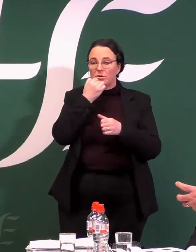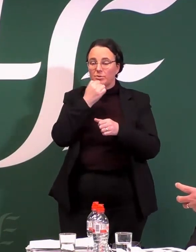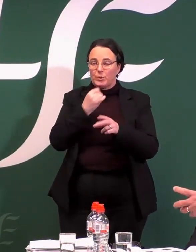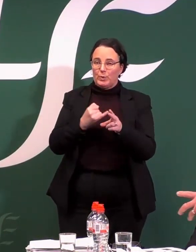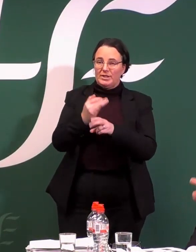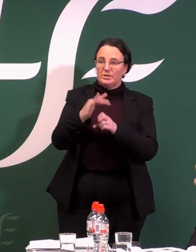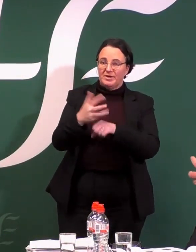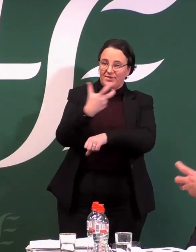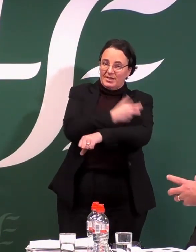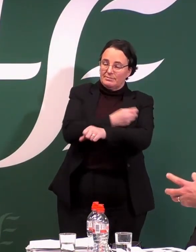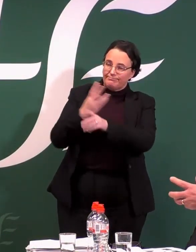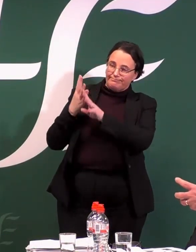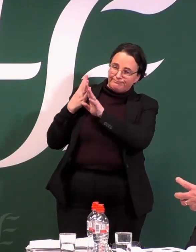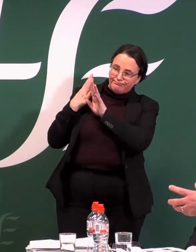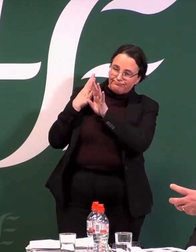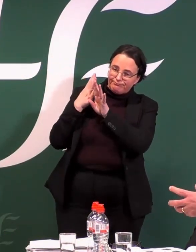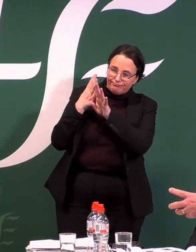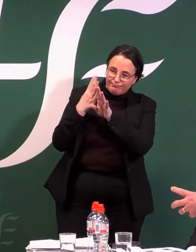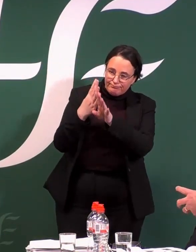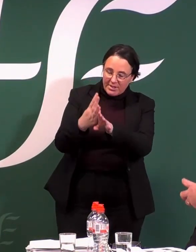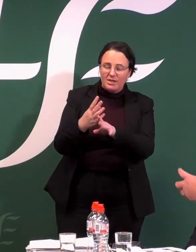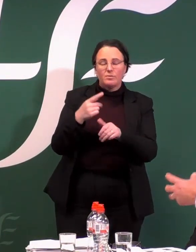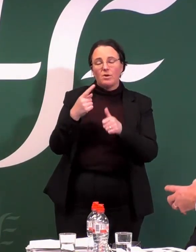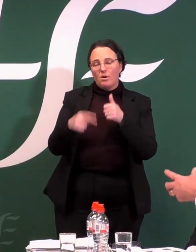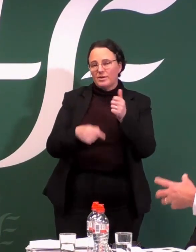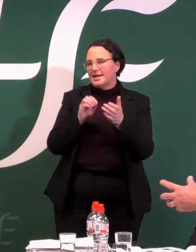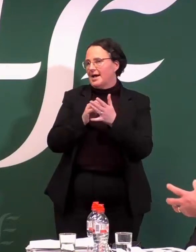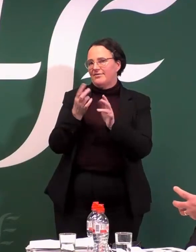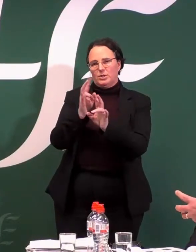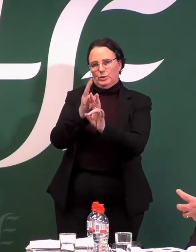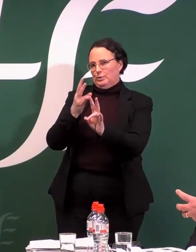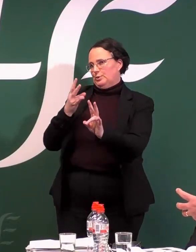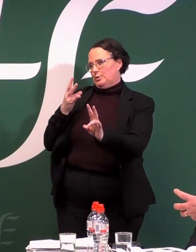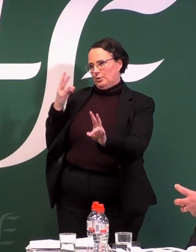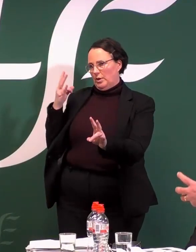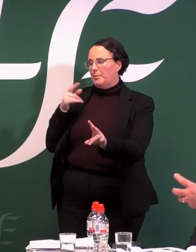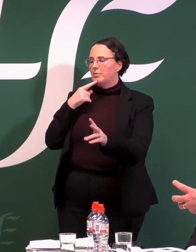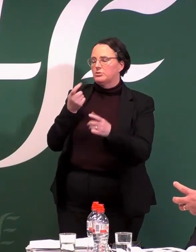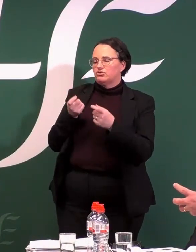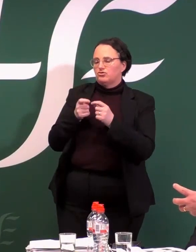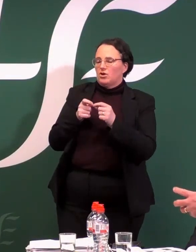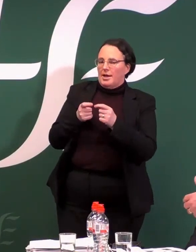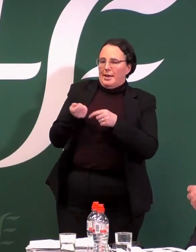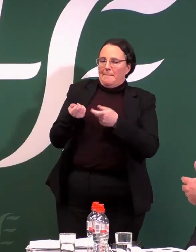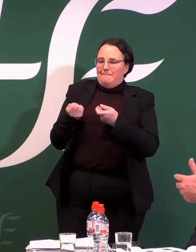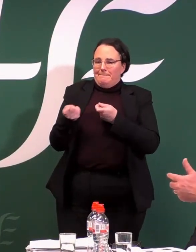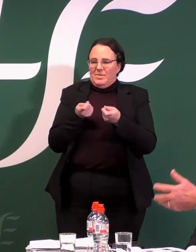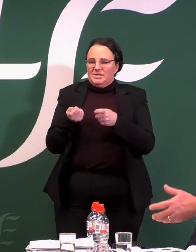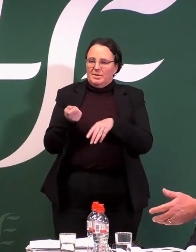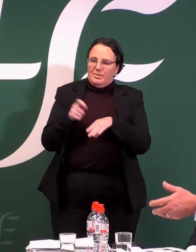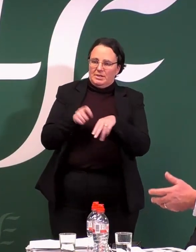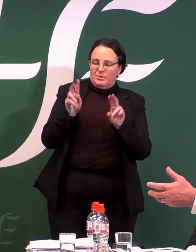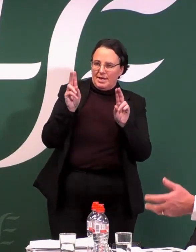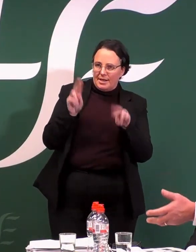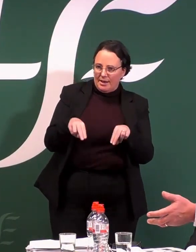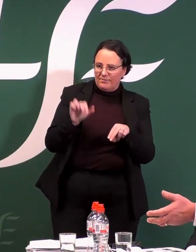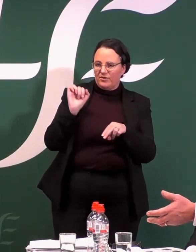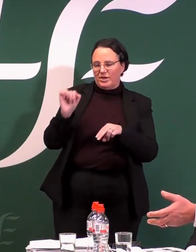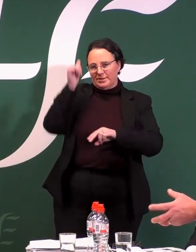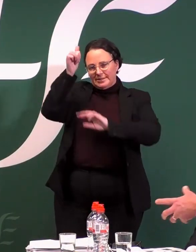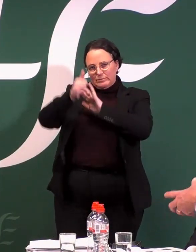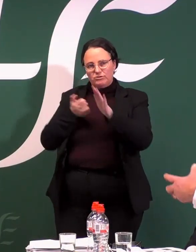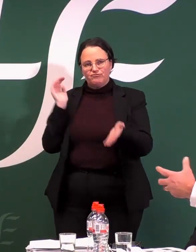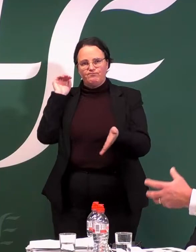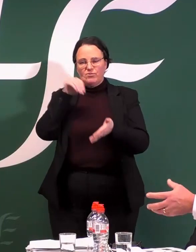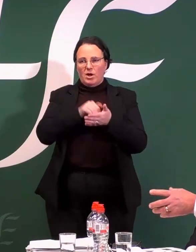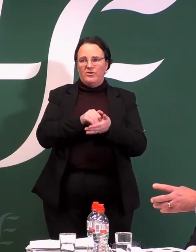waiting to be vaccinated, is there will always be an element of queues. And we'll try and manage that as best we can to minimise that for people, both in terms of their experience when